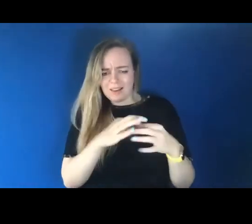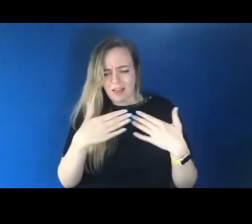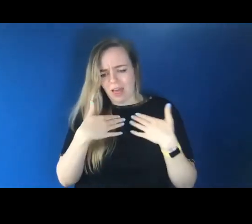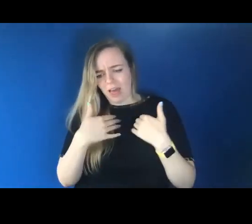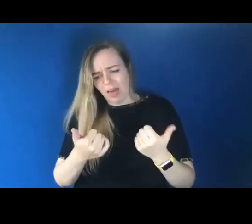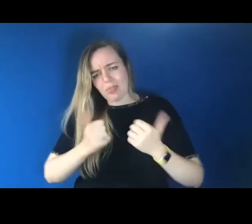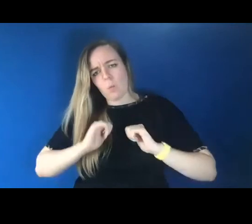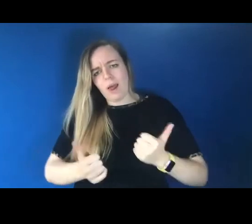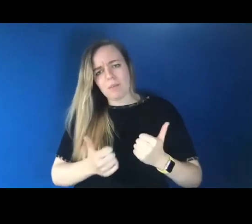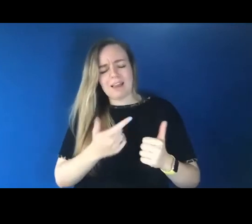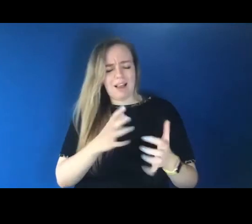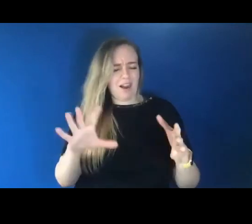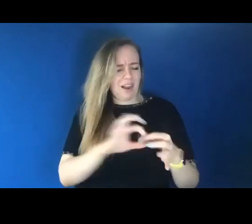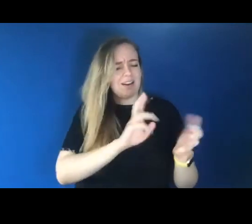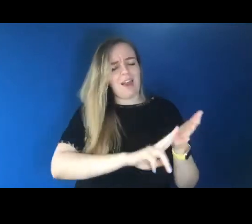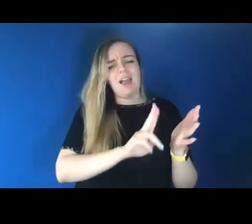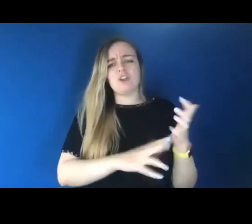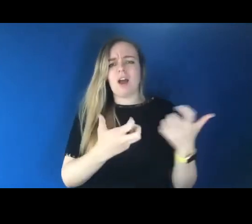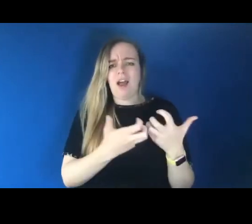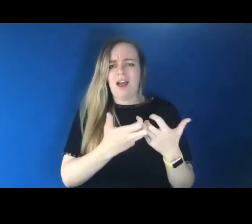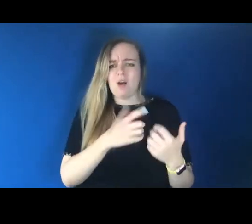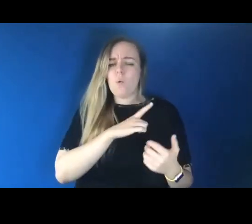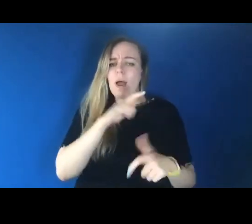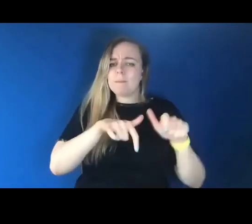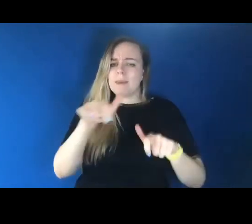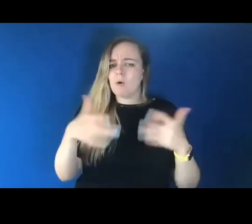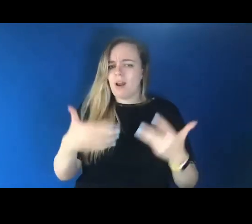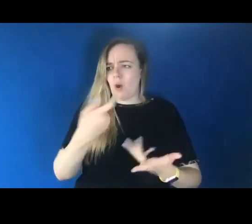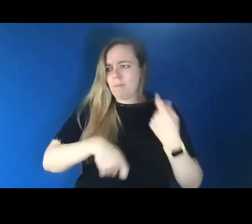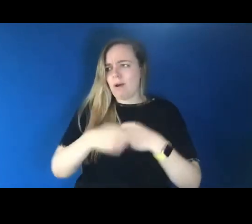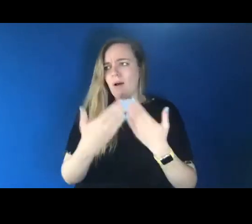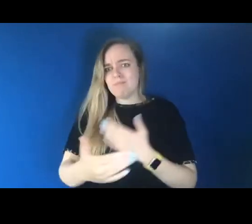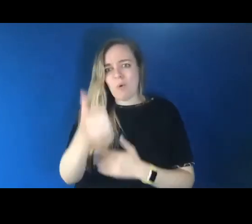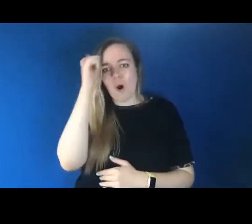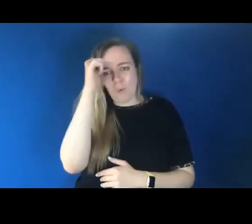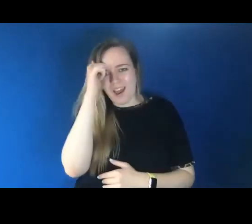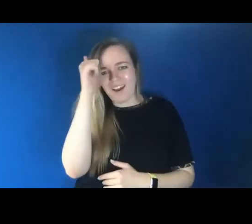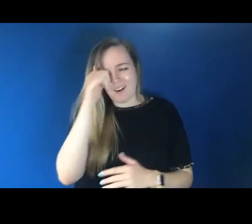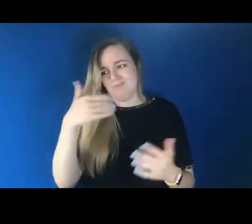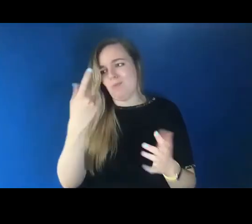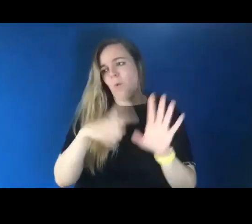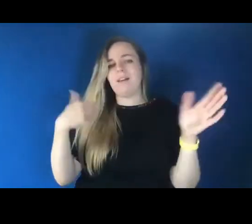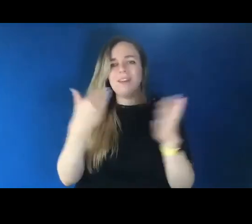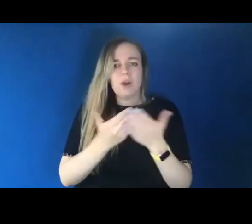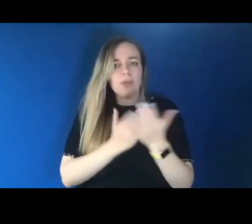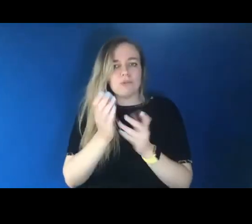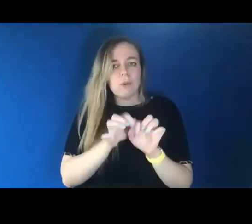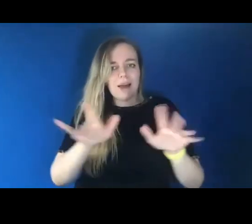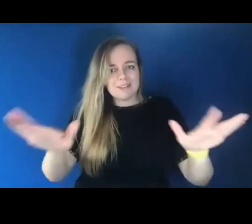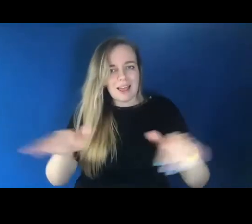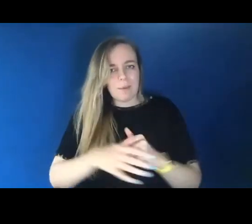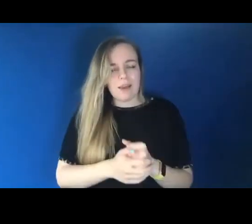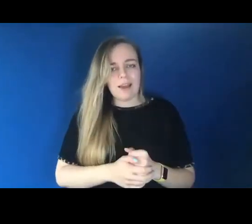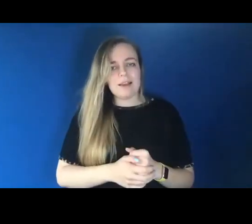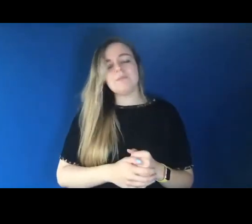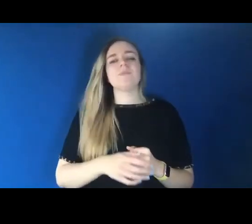and well-being, because I think that's something that people have become a lot more aware of over the last year in the pandemic.